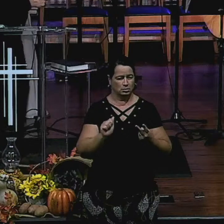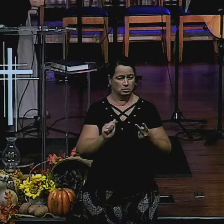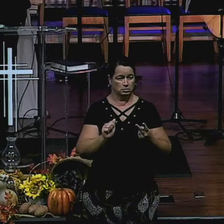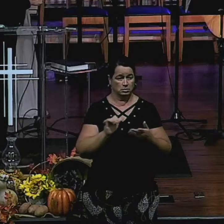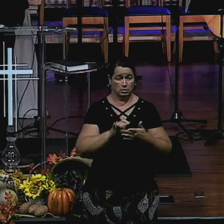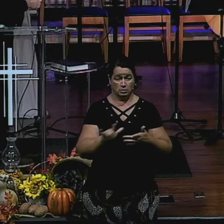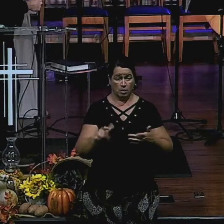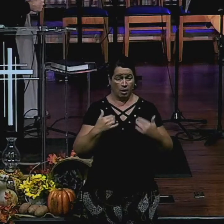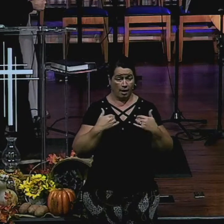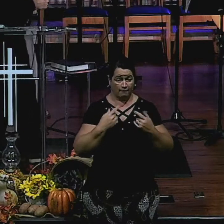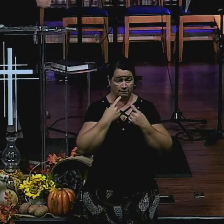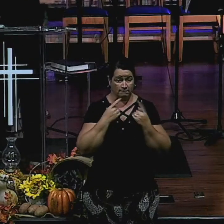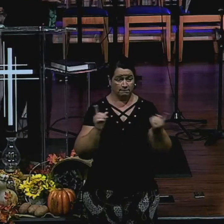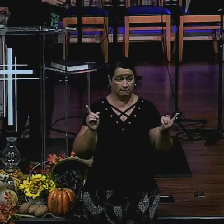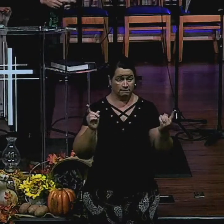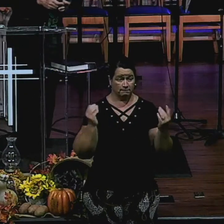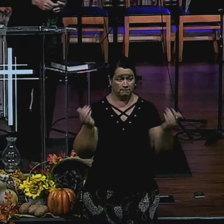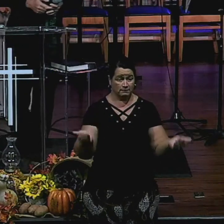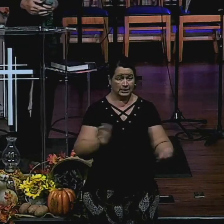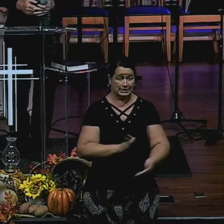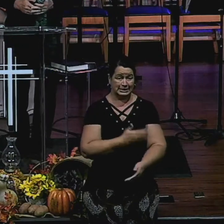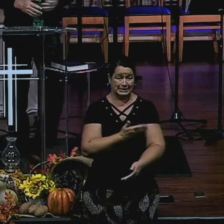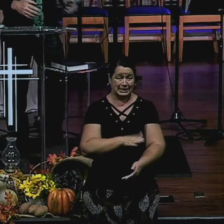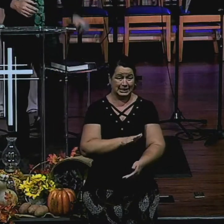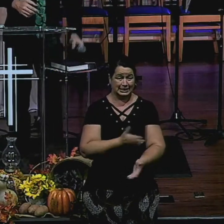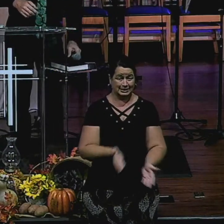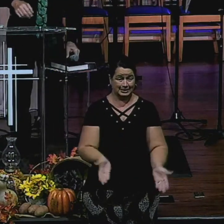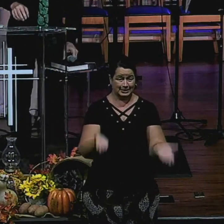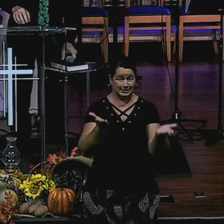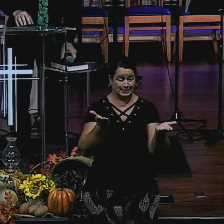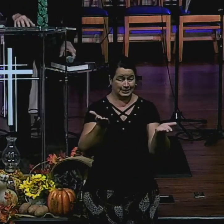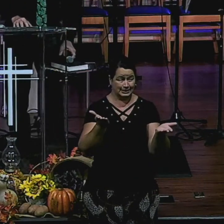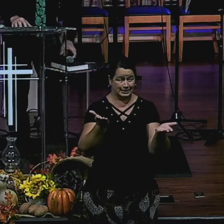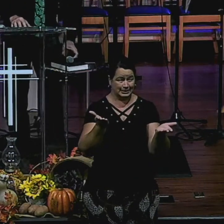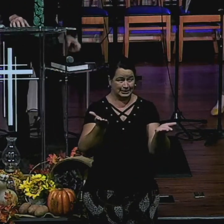have. Praise team, would you lead us in a song, please? Let's